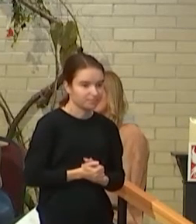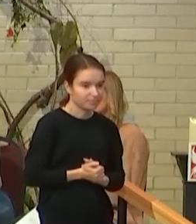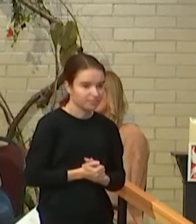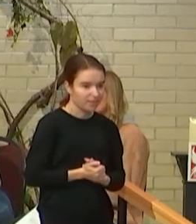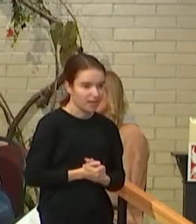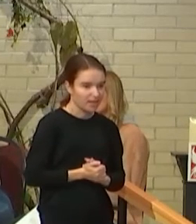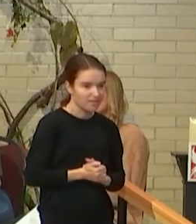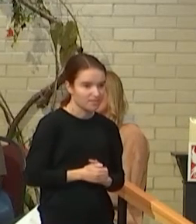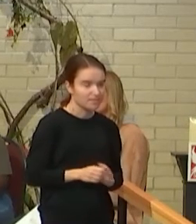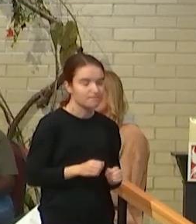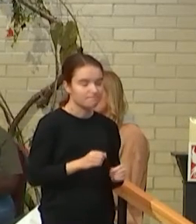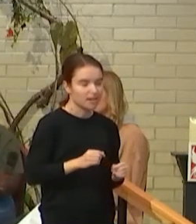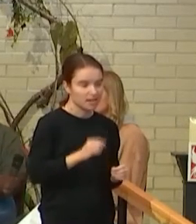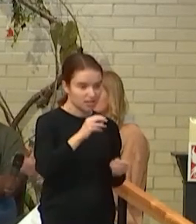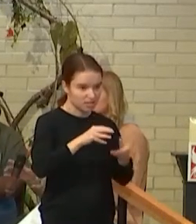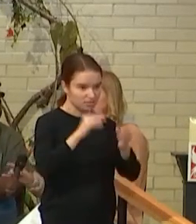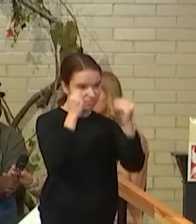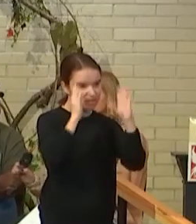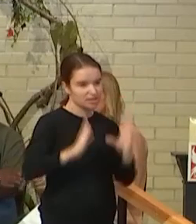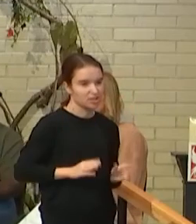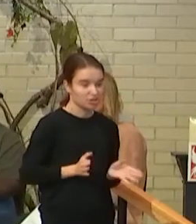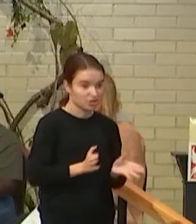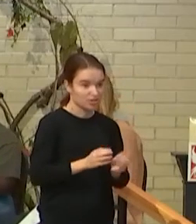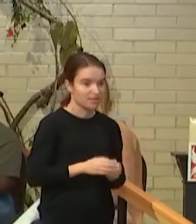really appreciate that.